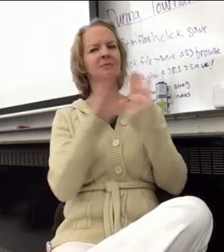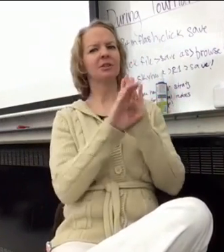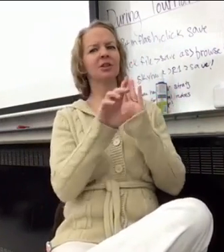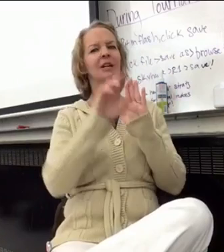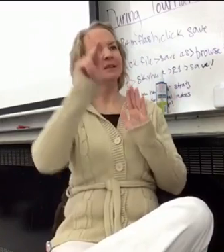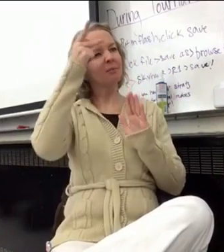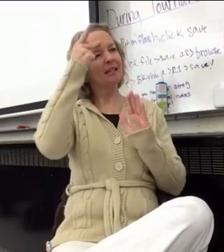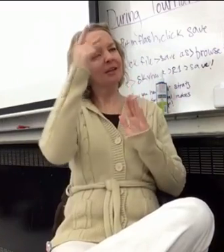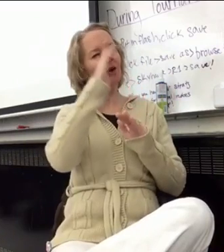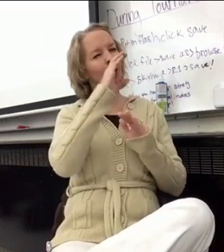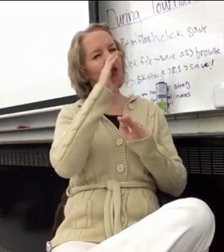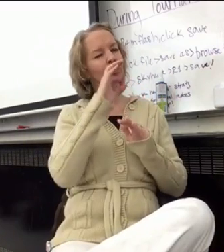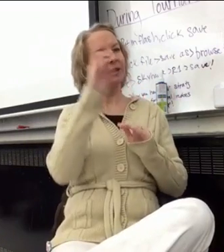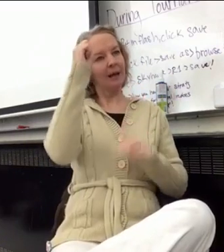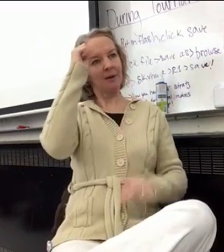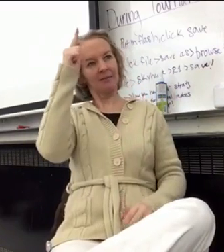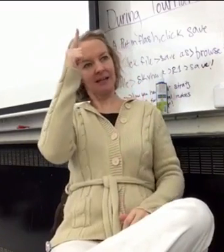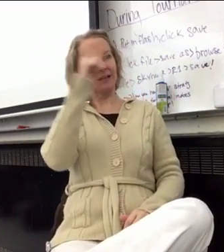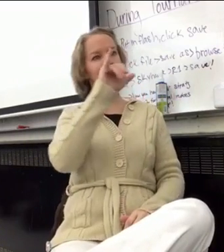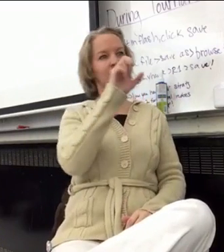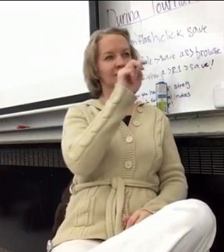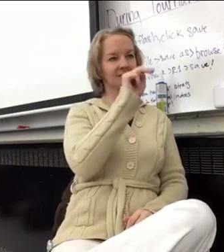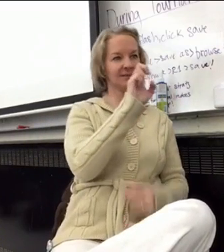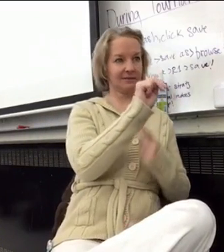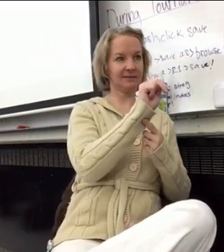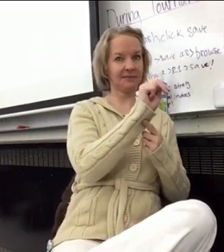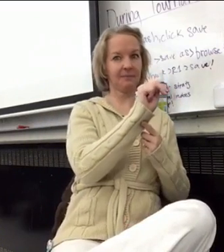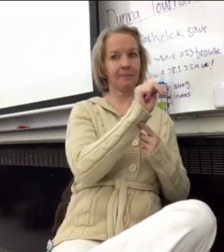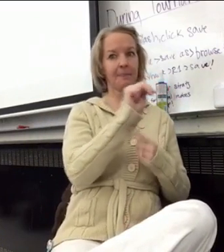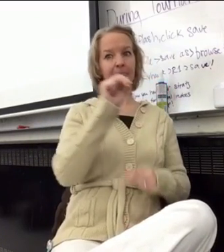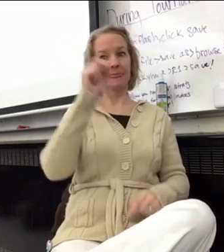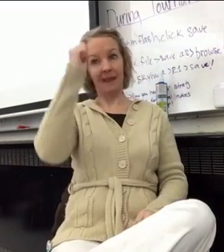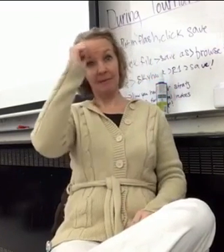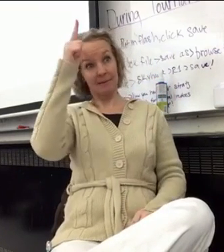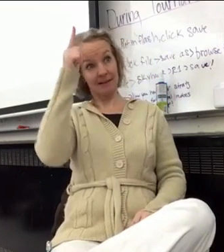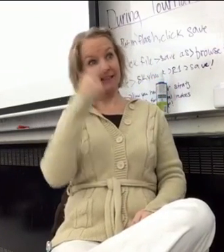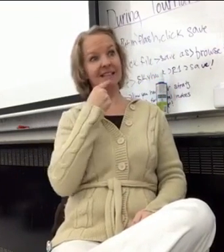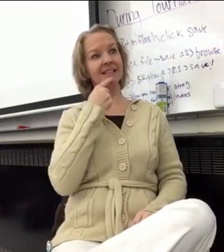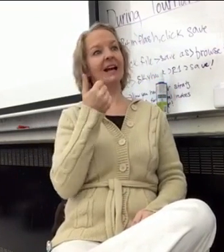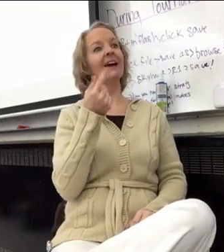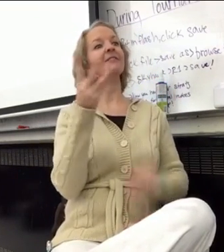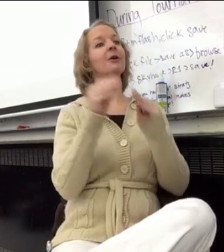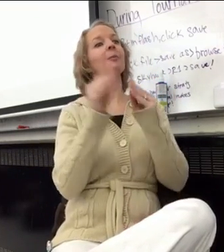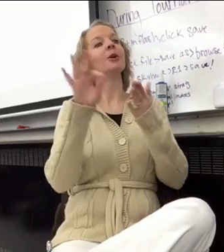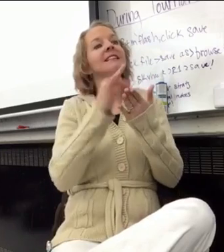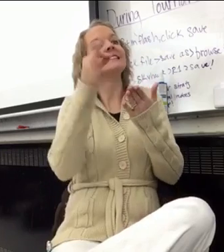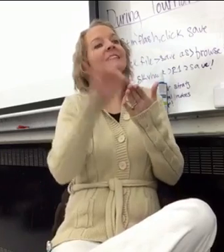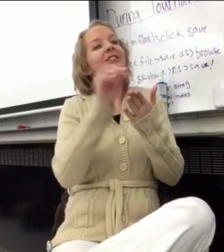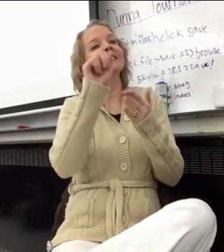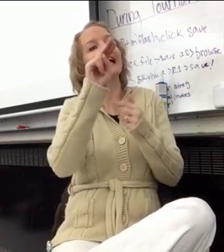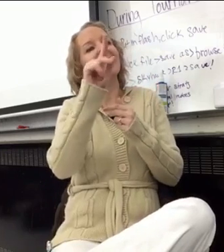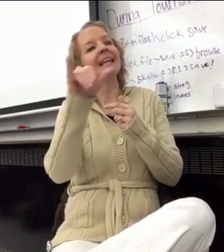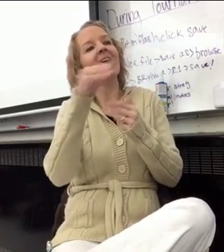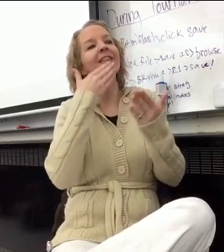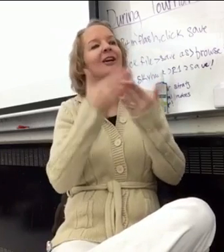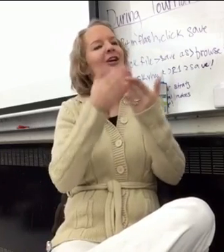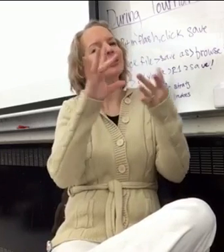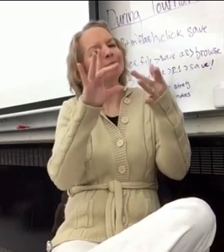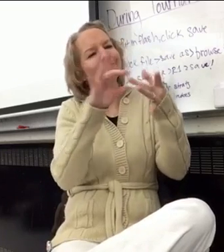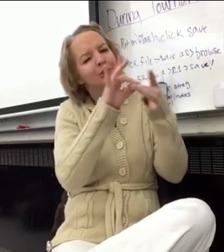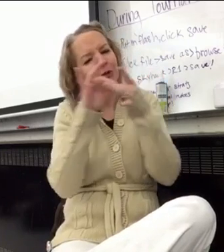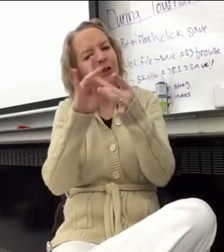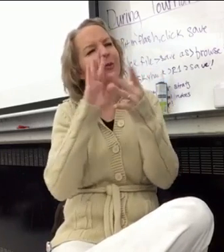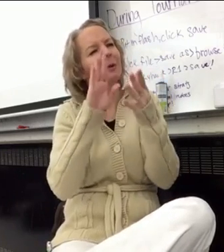political cartoon of Abraham Lincoln and Andrew Johnson. Abraham Lincoln's on the right, and he says, a few more stitches, Andy, and the good old Union will be